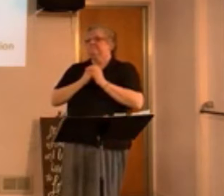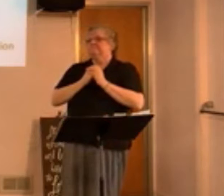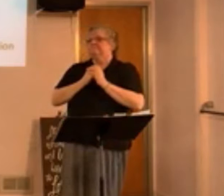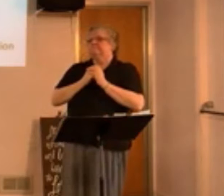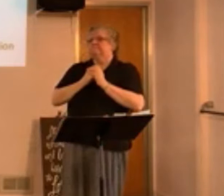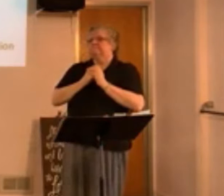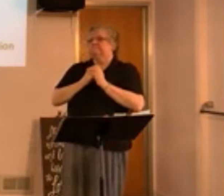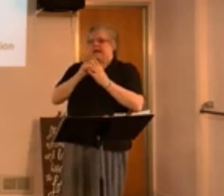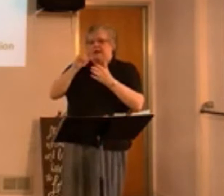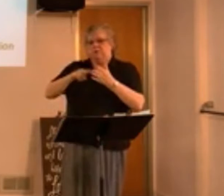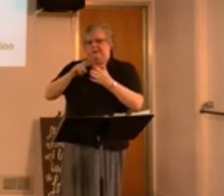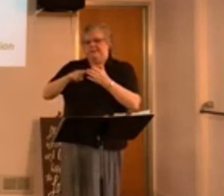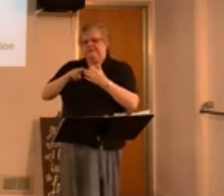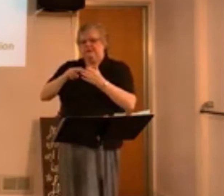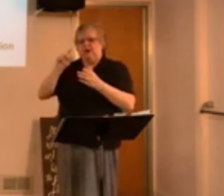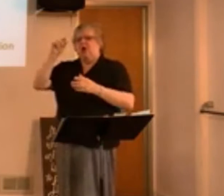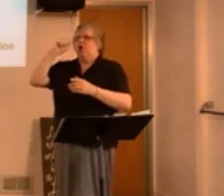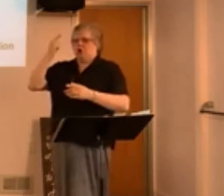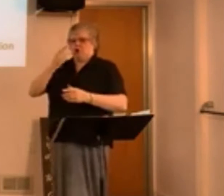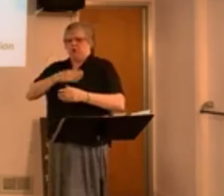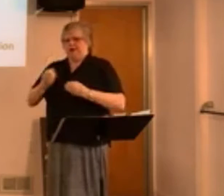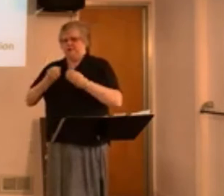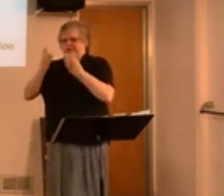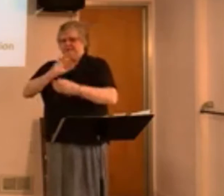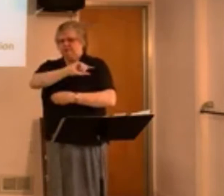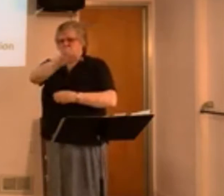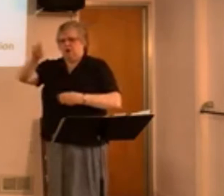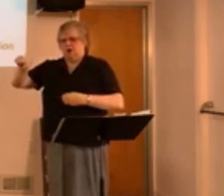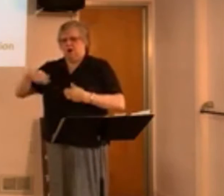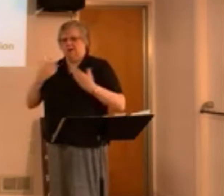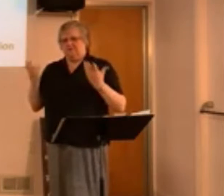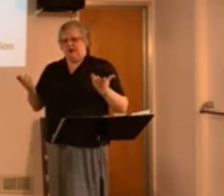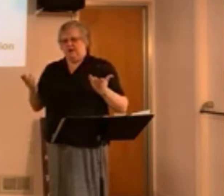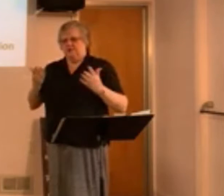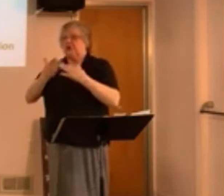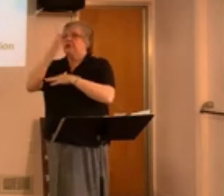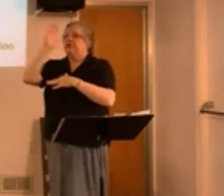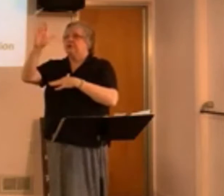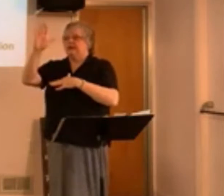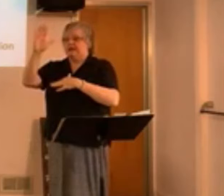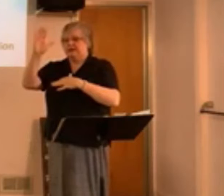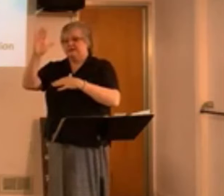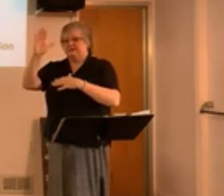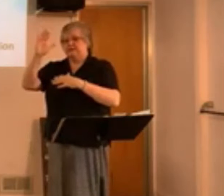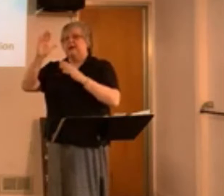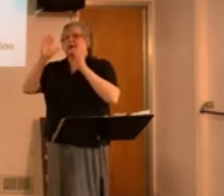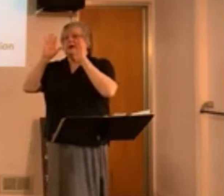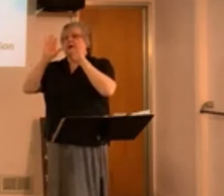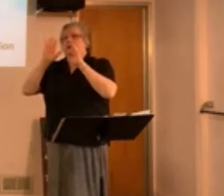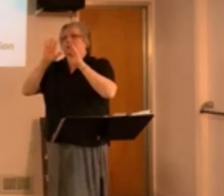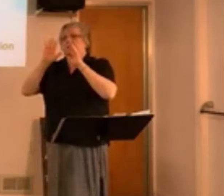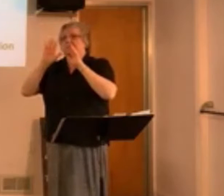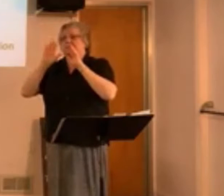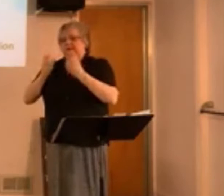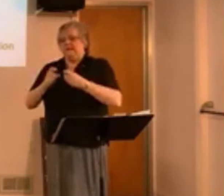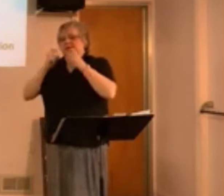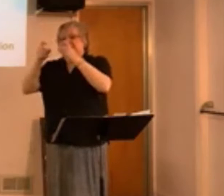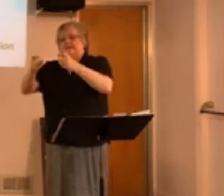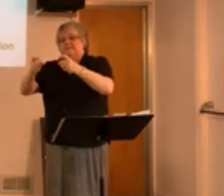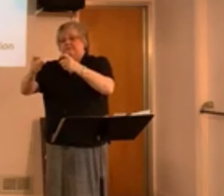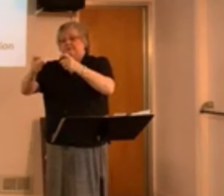Now grace was given to each one of us according to the measure of the Messiah's